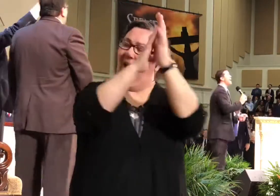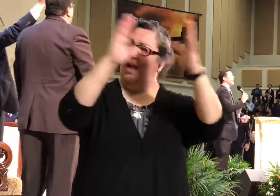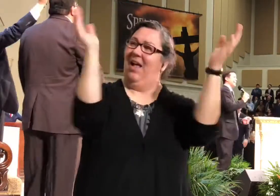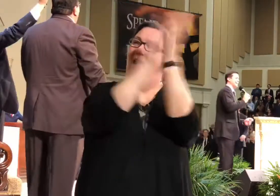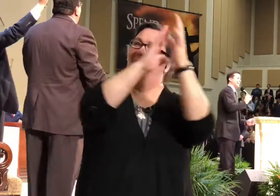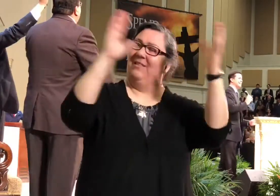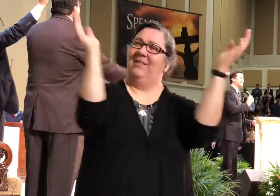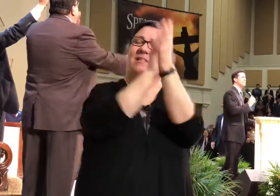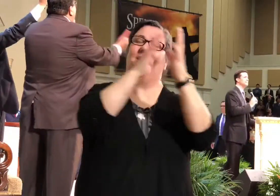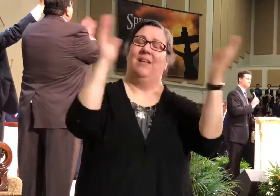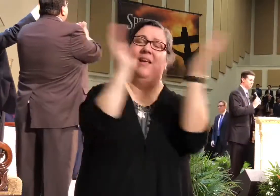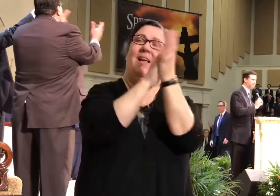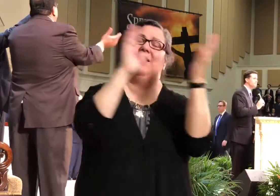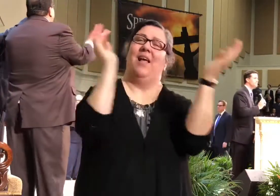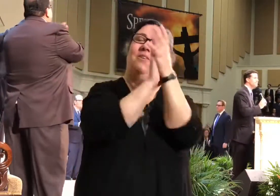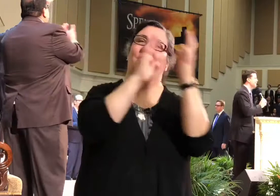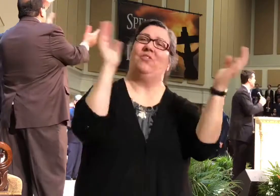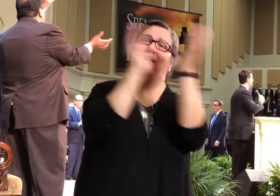Hey!